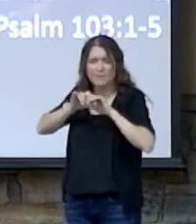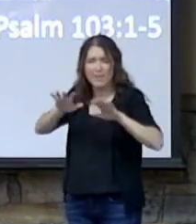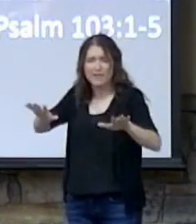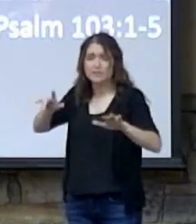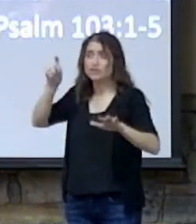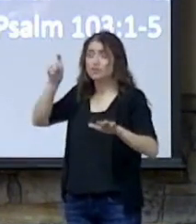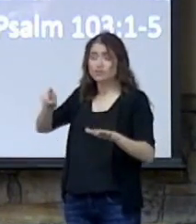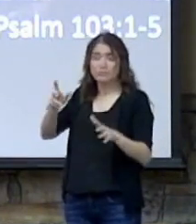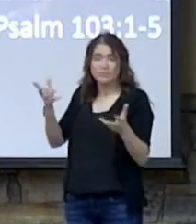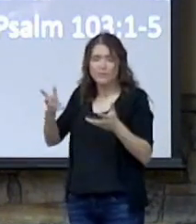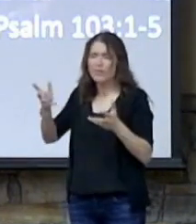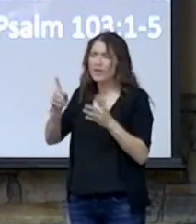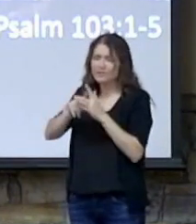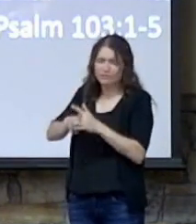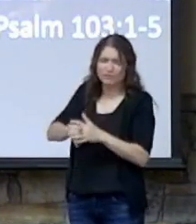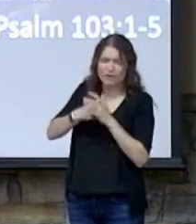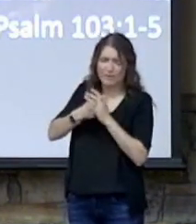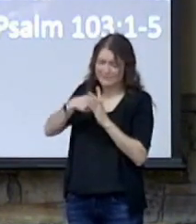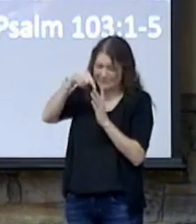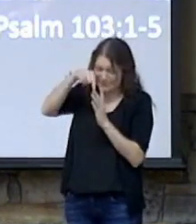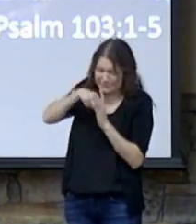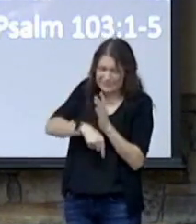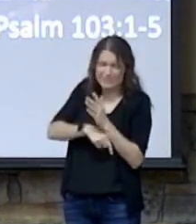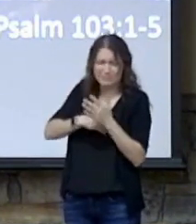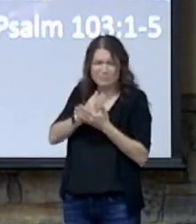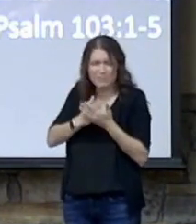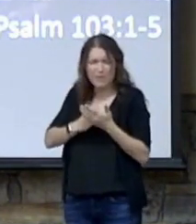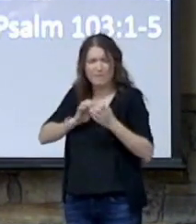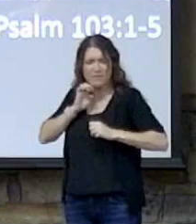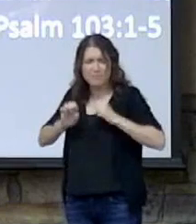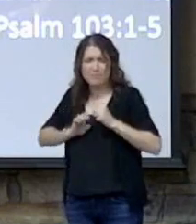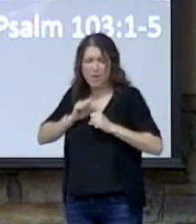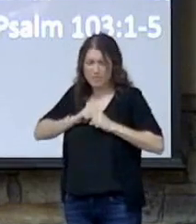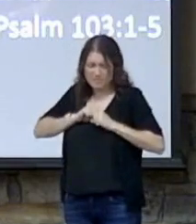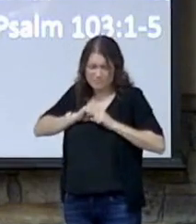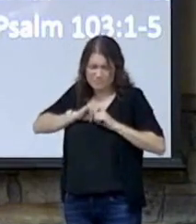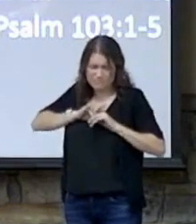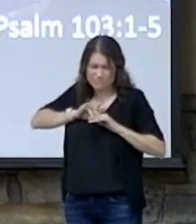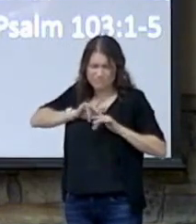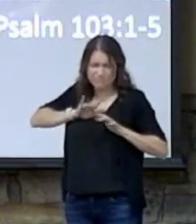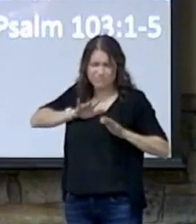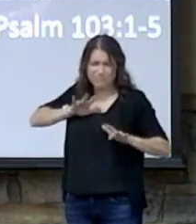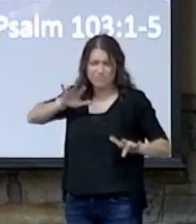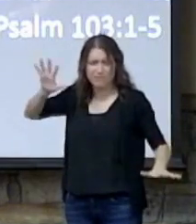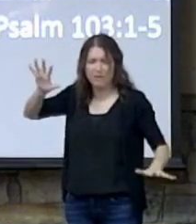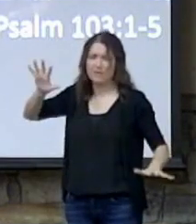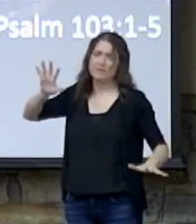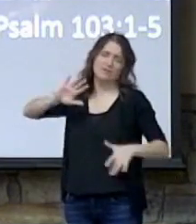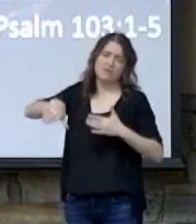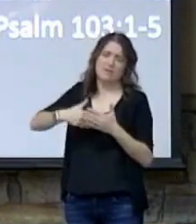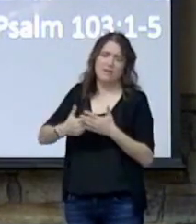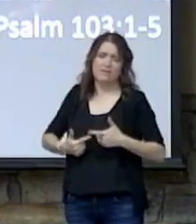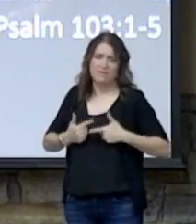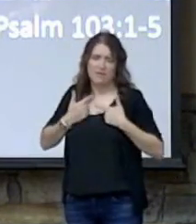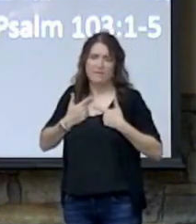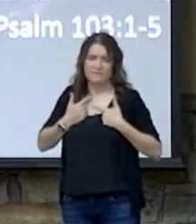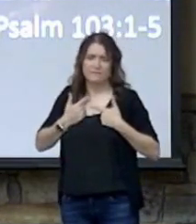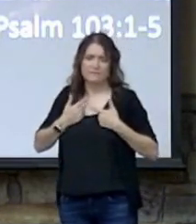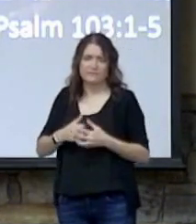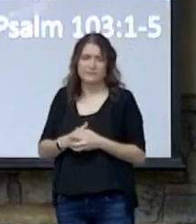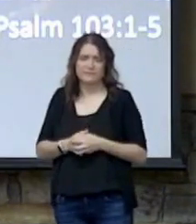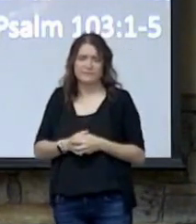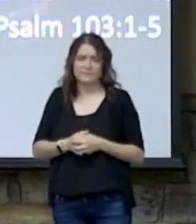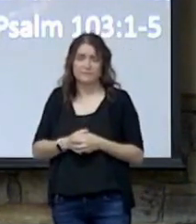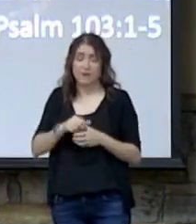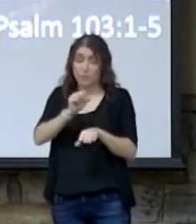it starts in the deepest part of our emotion and it emanates in every way of our life from there. In